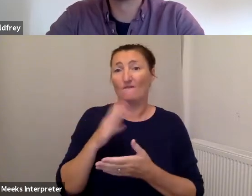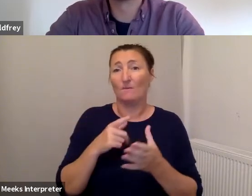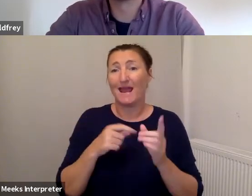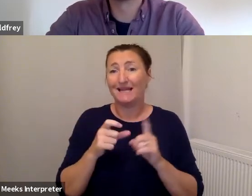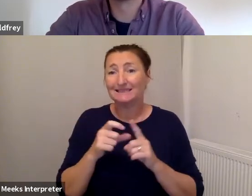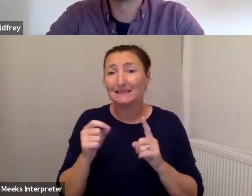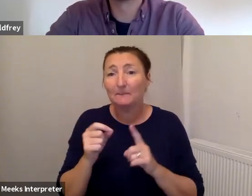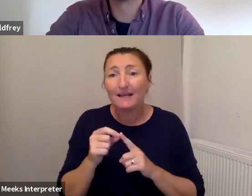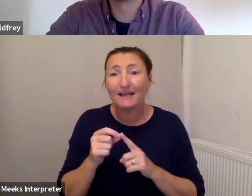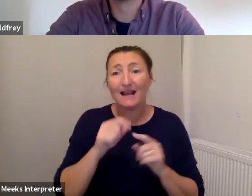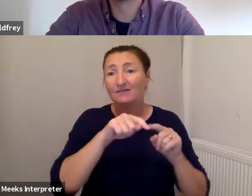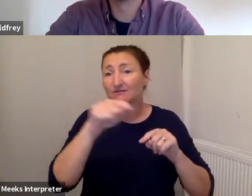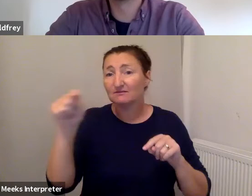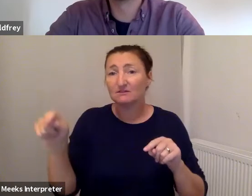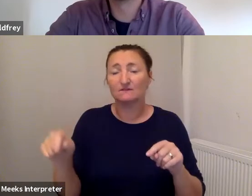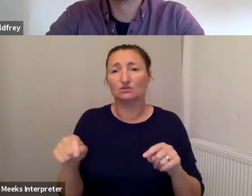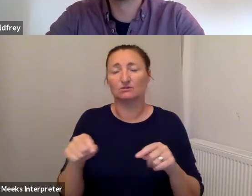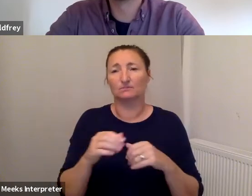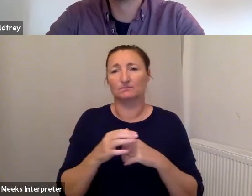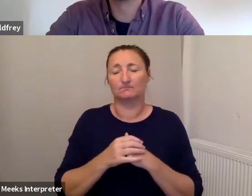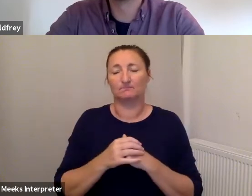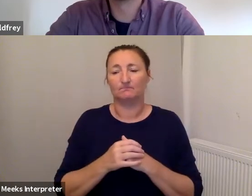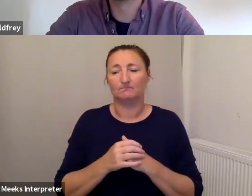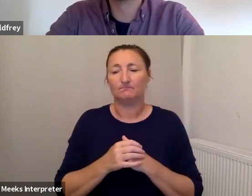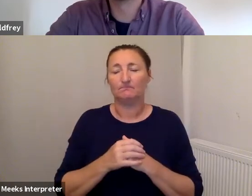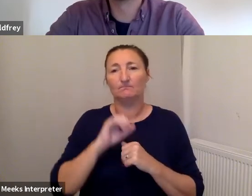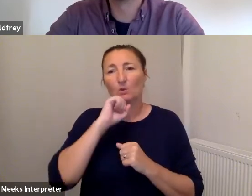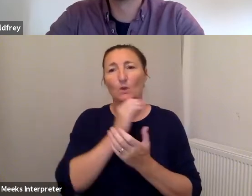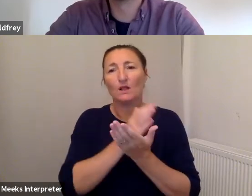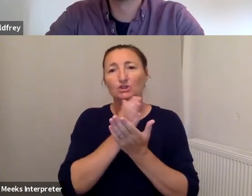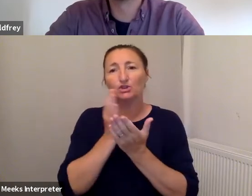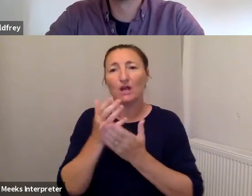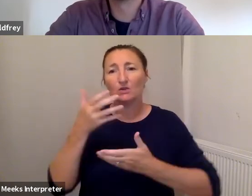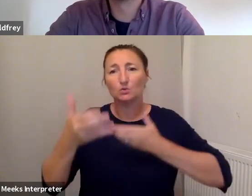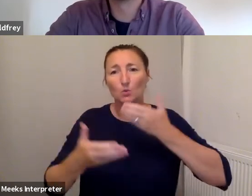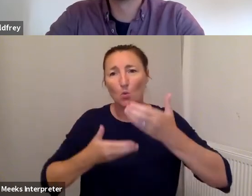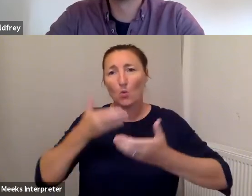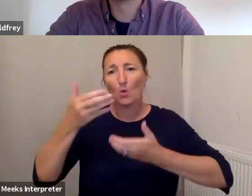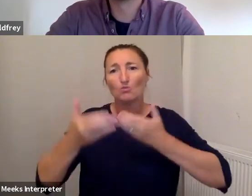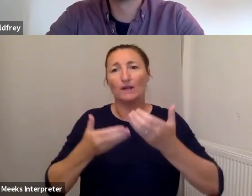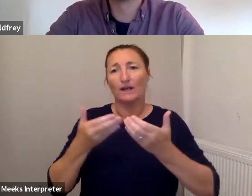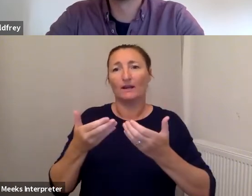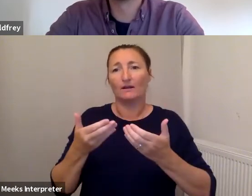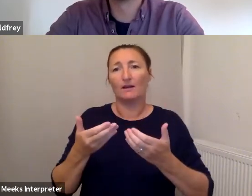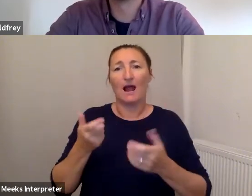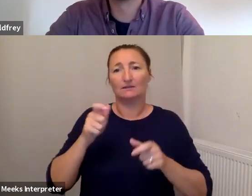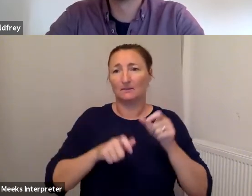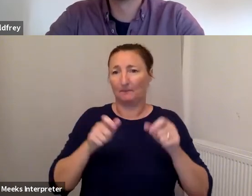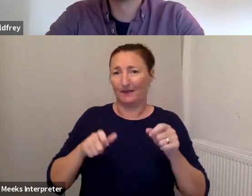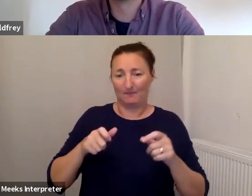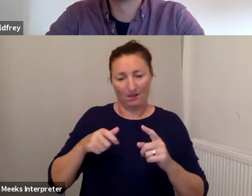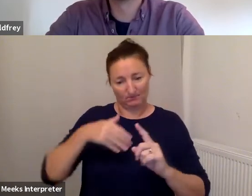And we will also be sharing stories and innovations and the people behind the product,